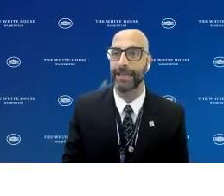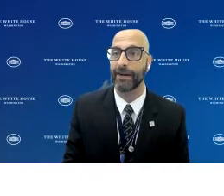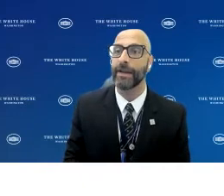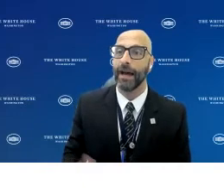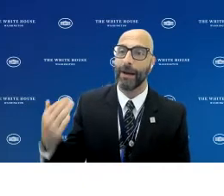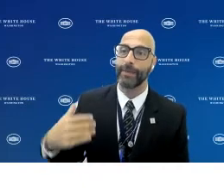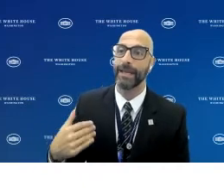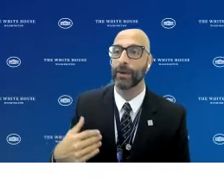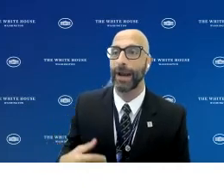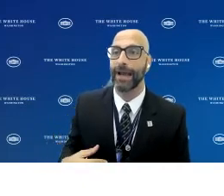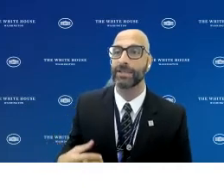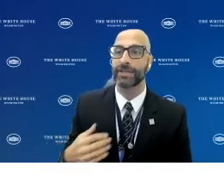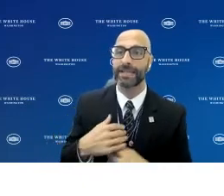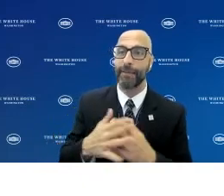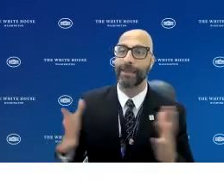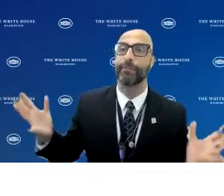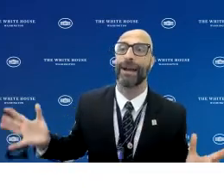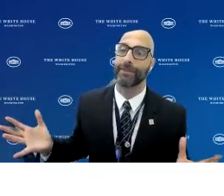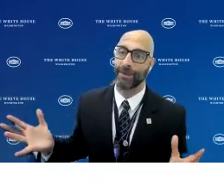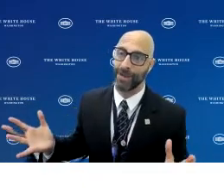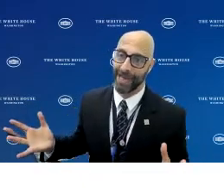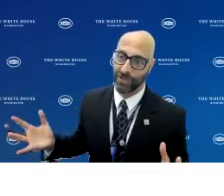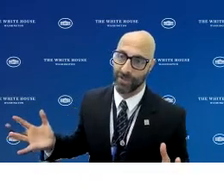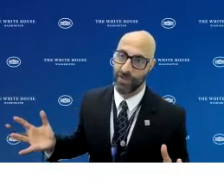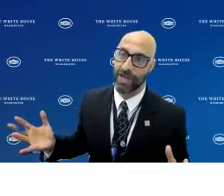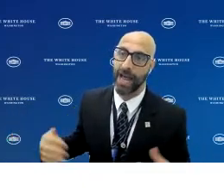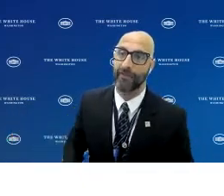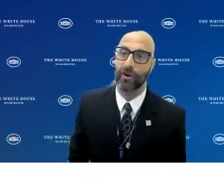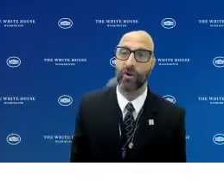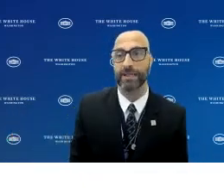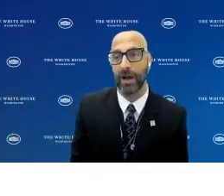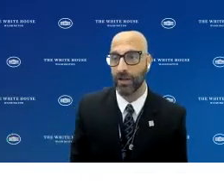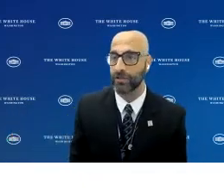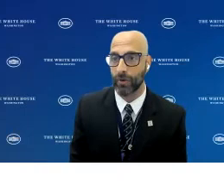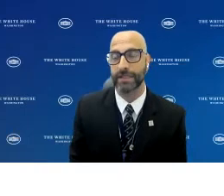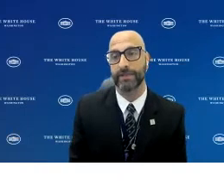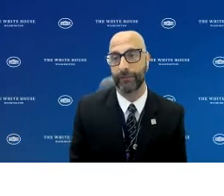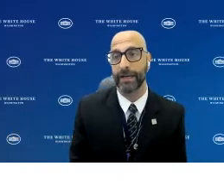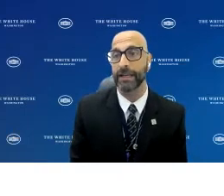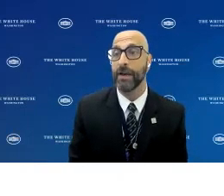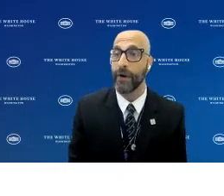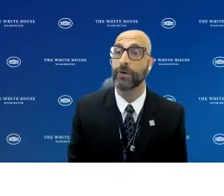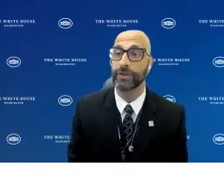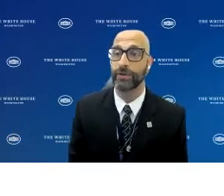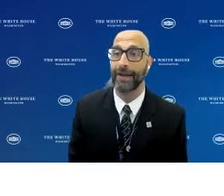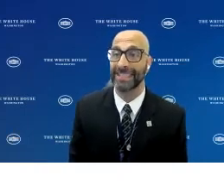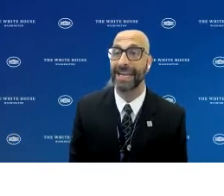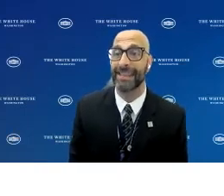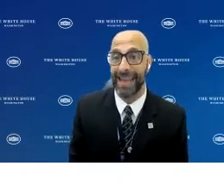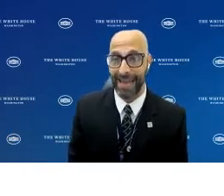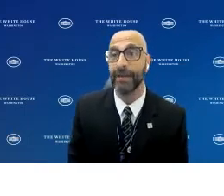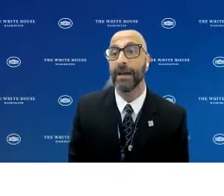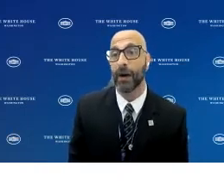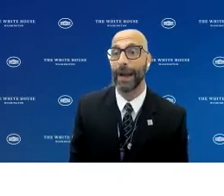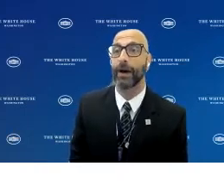a statement of self, about being in the White House is just the depth and breadth of communication that you can have across all sorts of different folks who